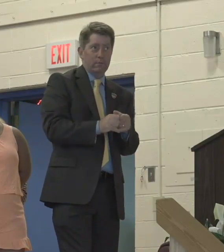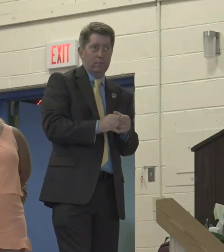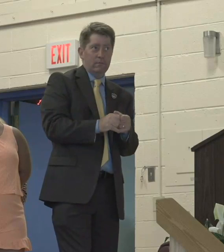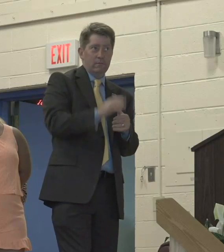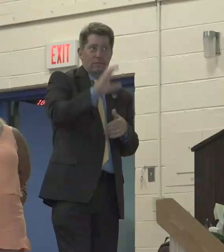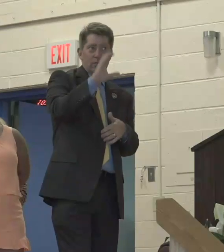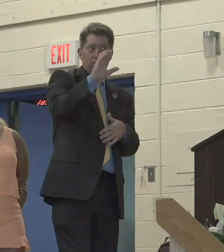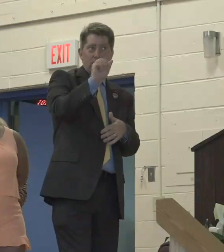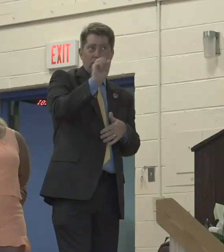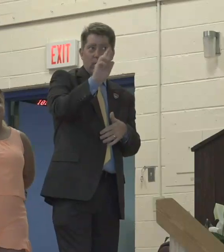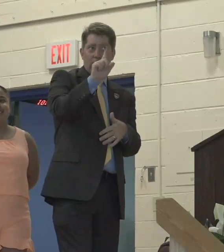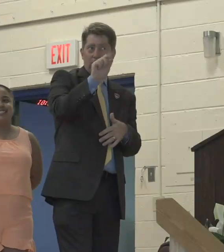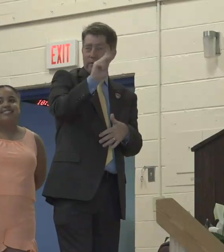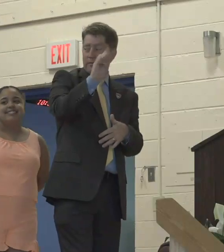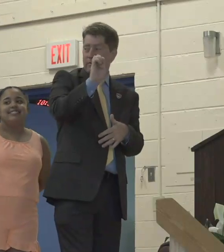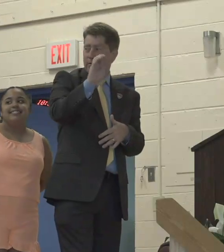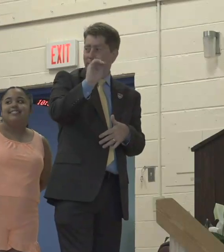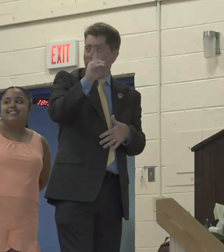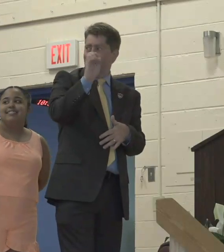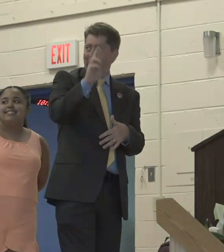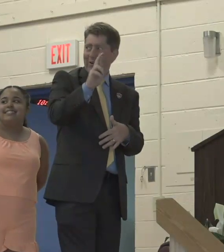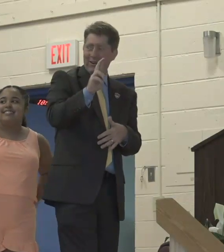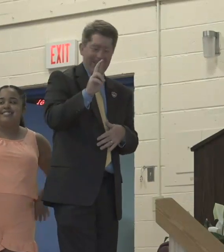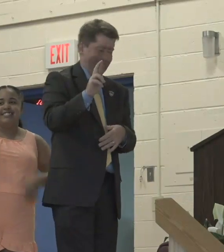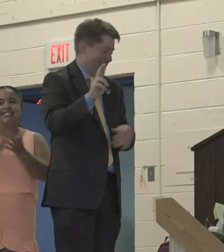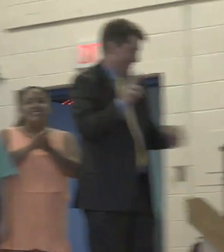is given to Miss Carlene Miller. Yay!